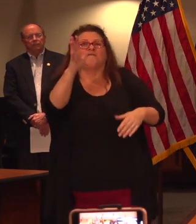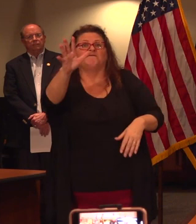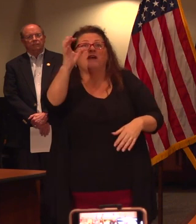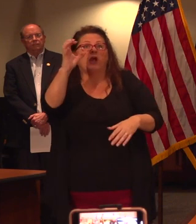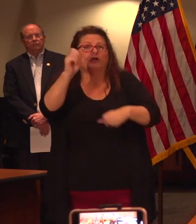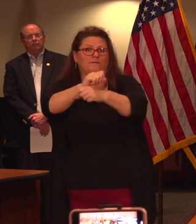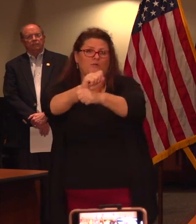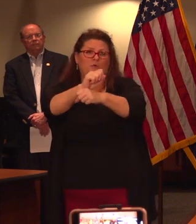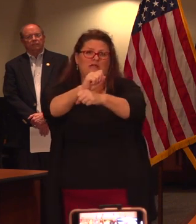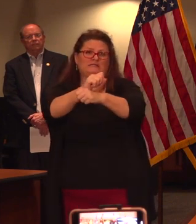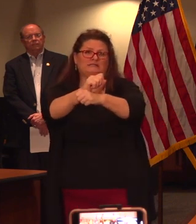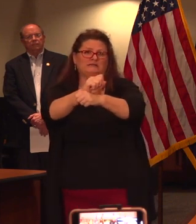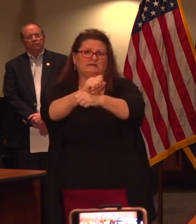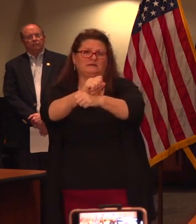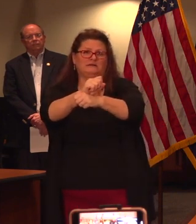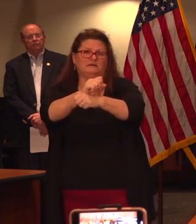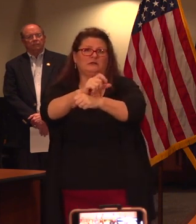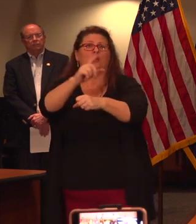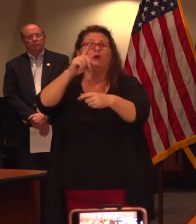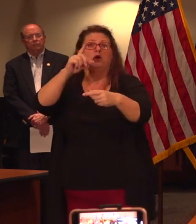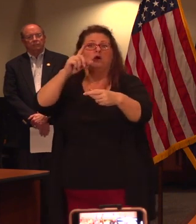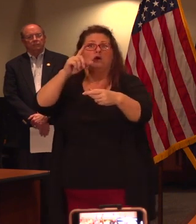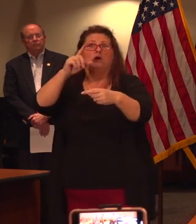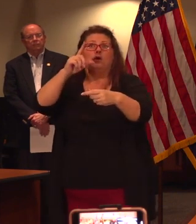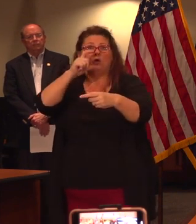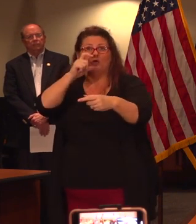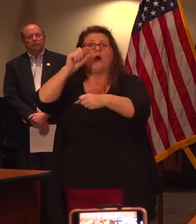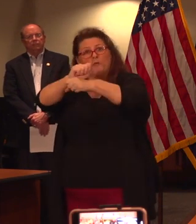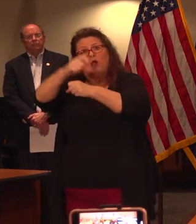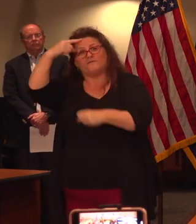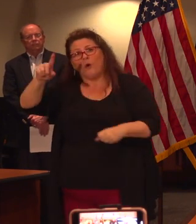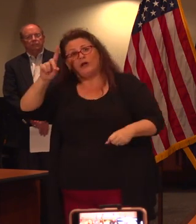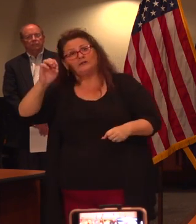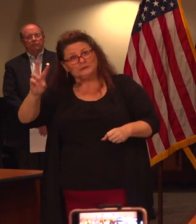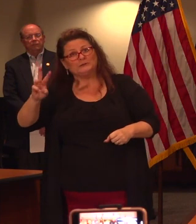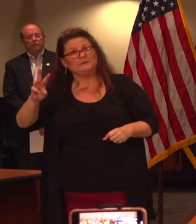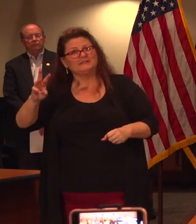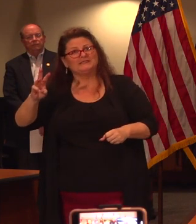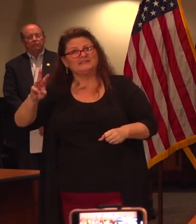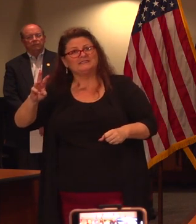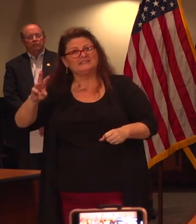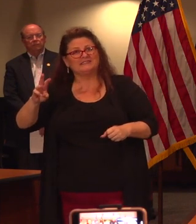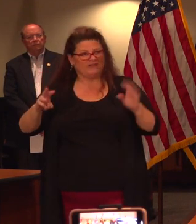quickly. It's an enormous amount of claims, and we are encouraged those